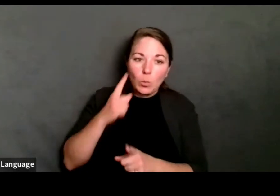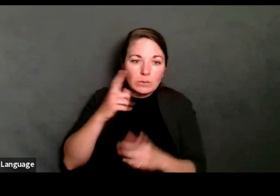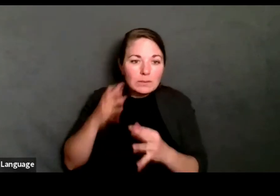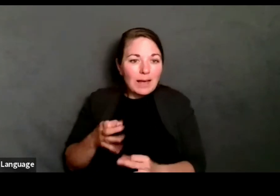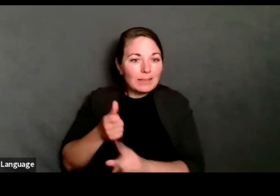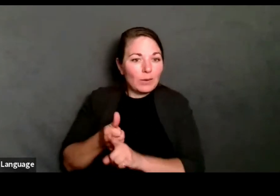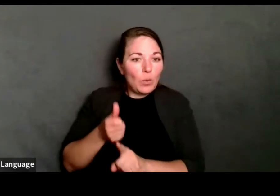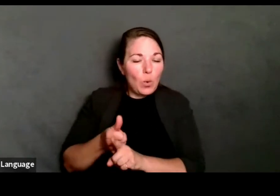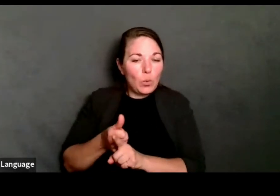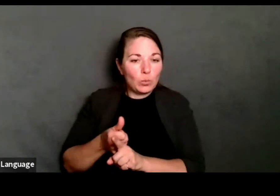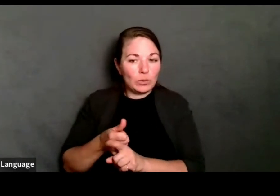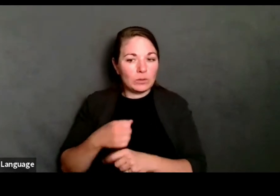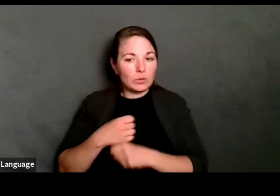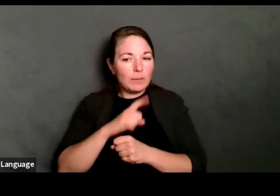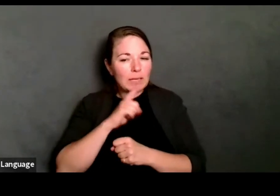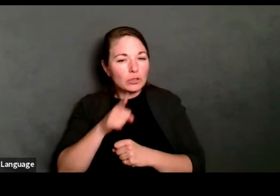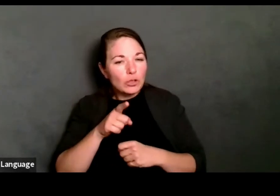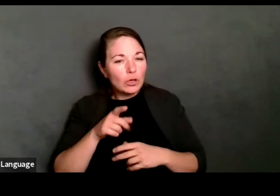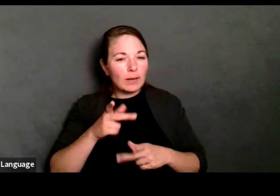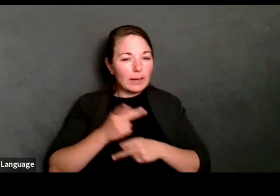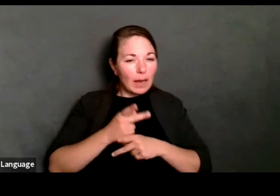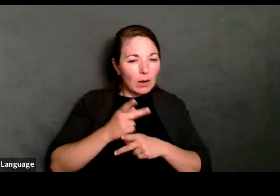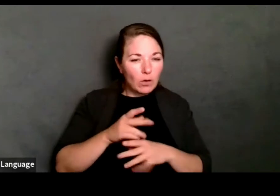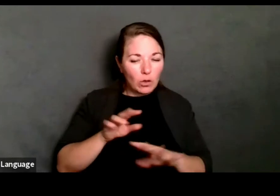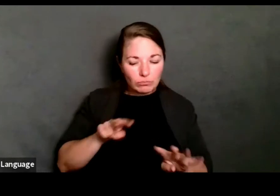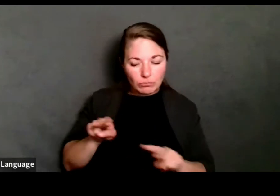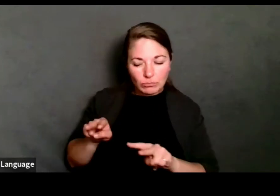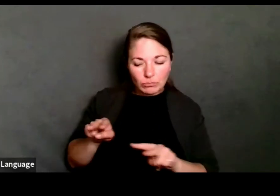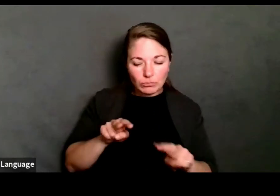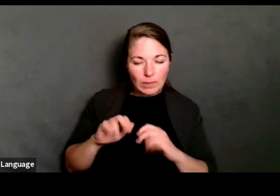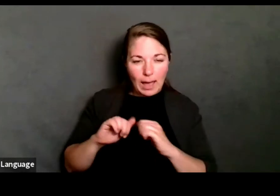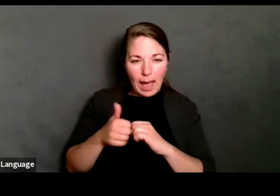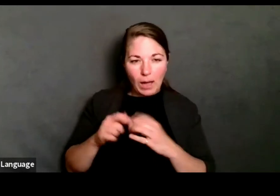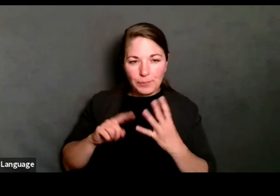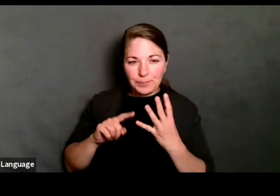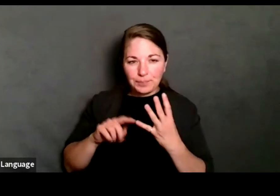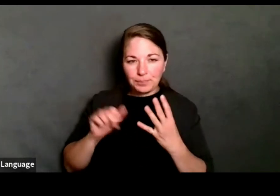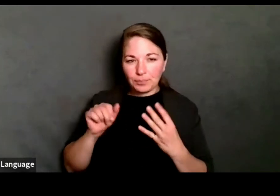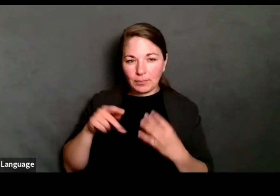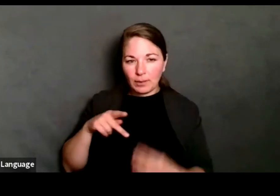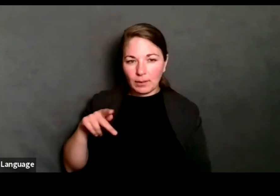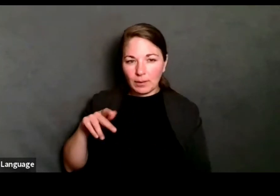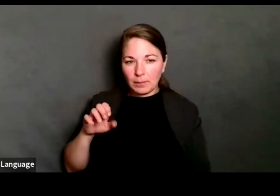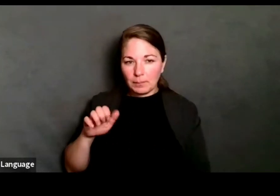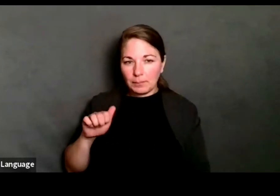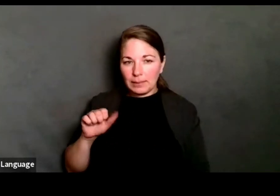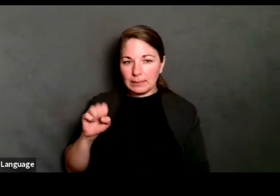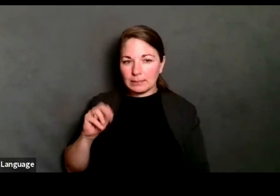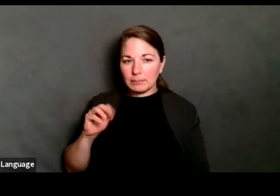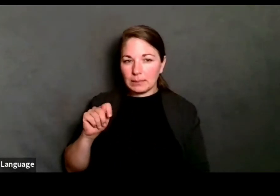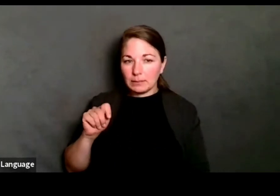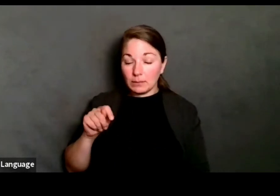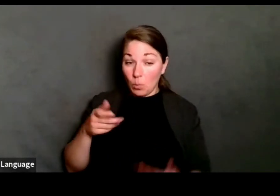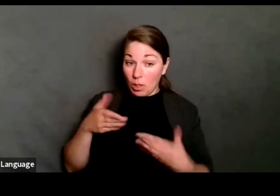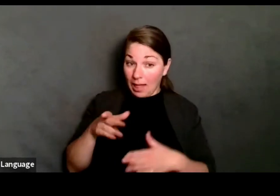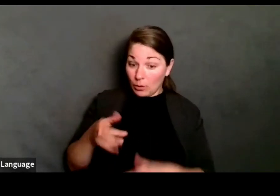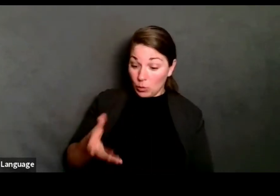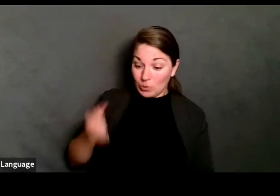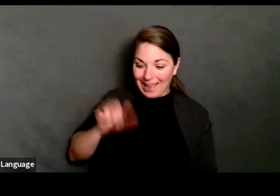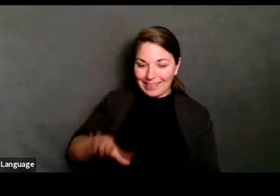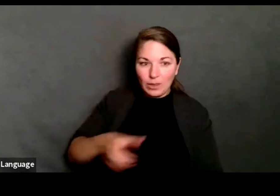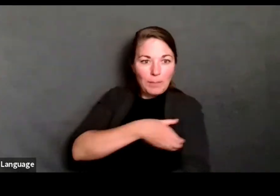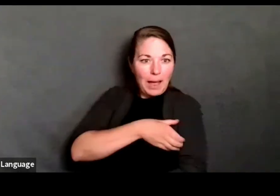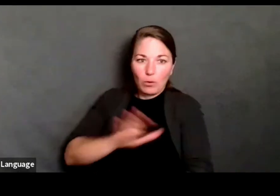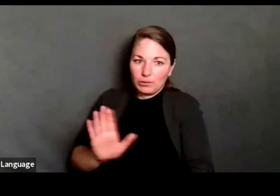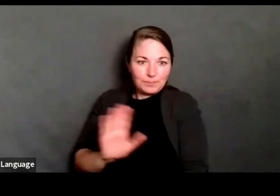subtle ways that appeasement can open up opportunities to let you take that power away again.